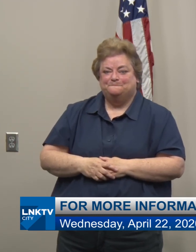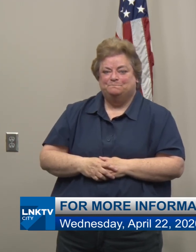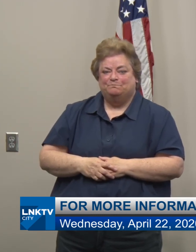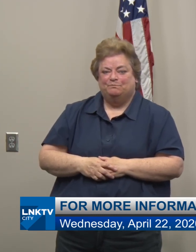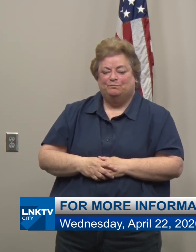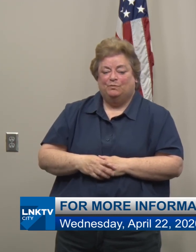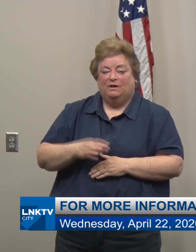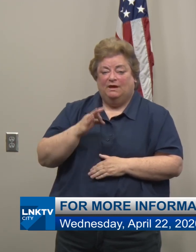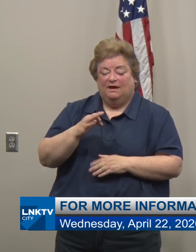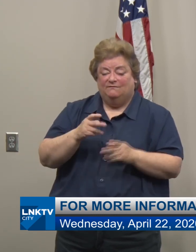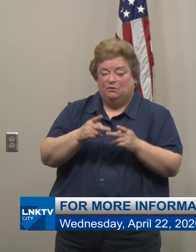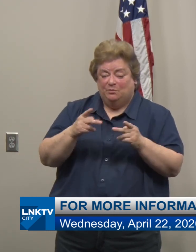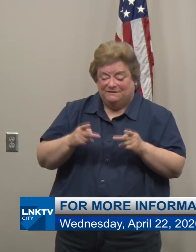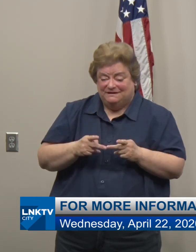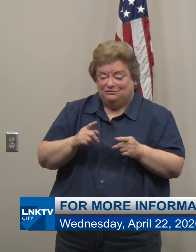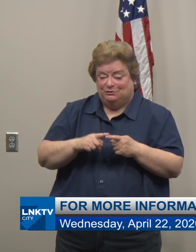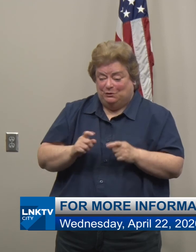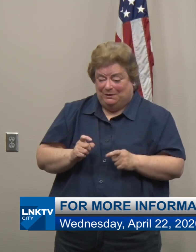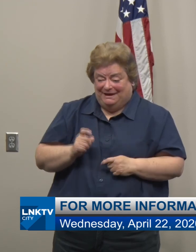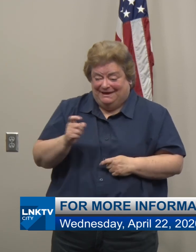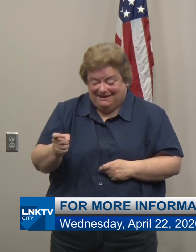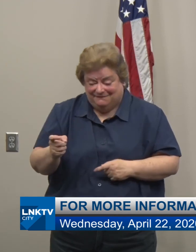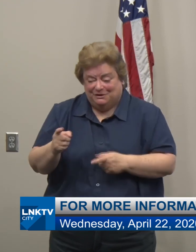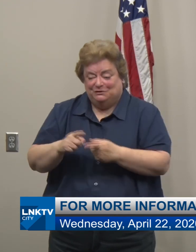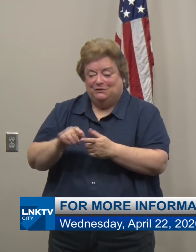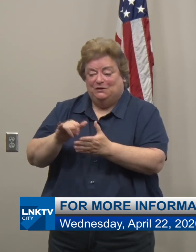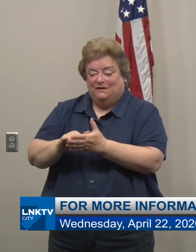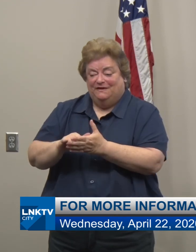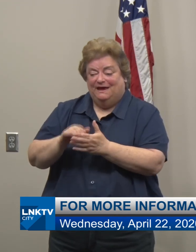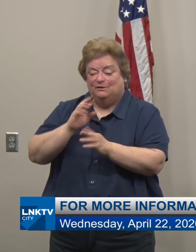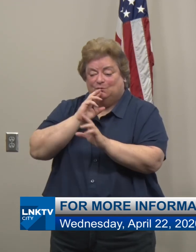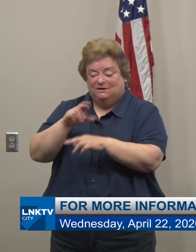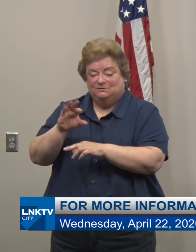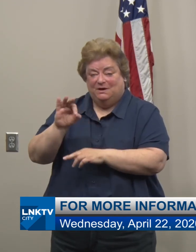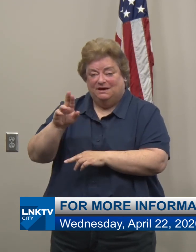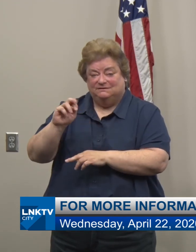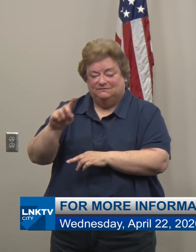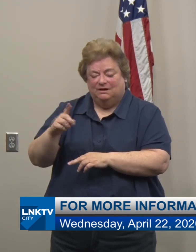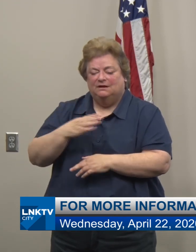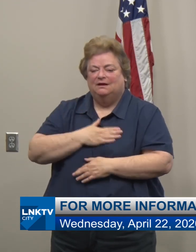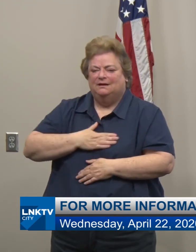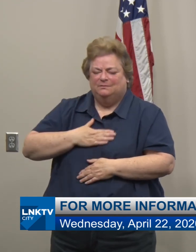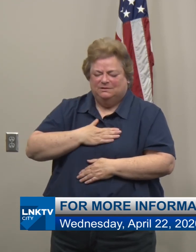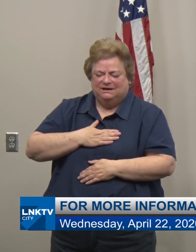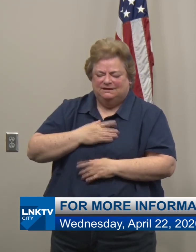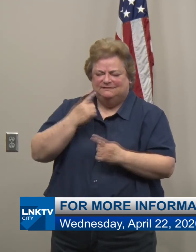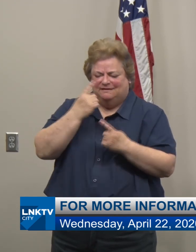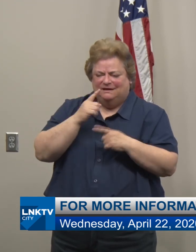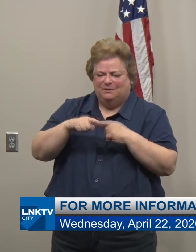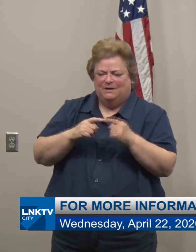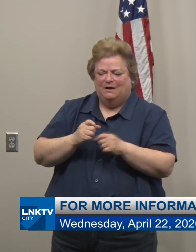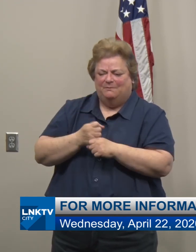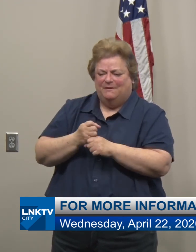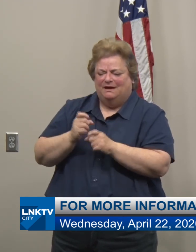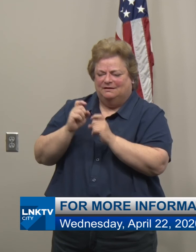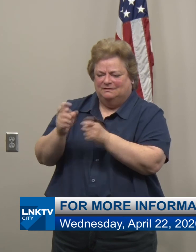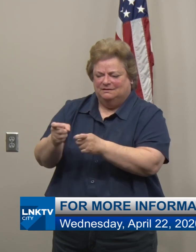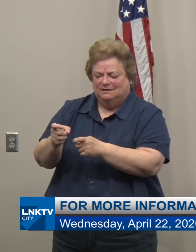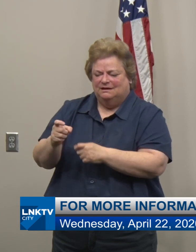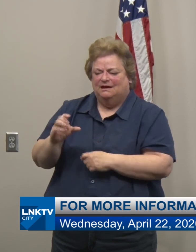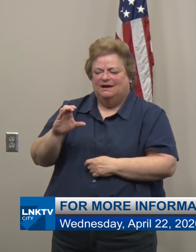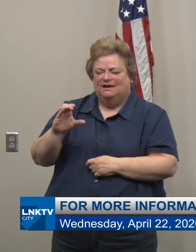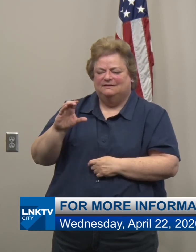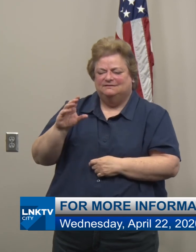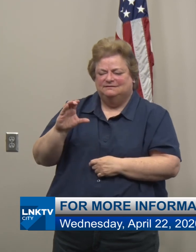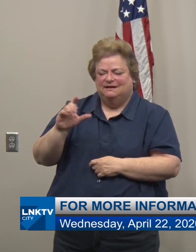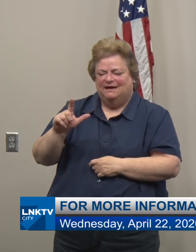And if you're in a position to give to the Lincoln COVID-19 Response Fund, please consider making a donation today. That's at lcf.org. It's